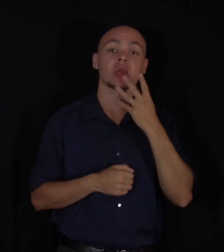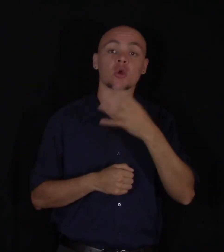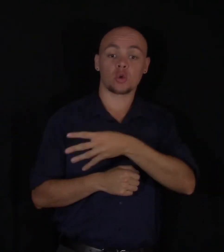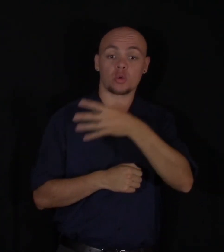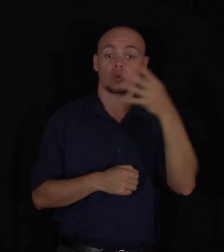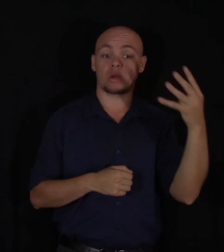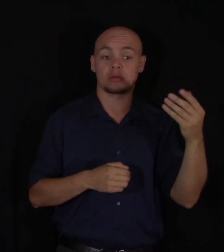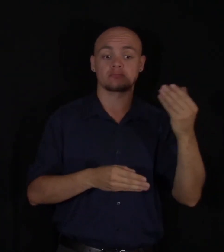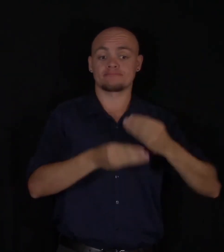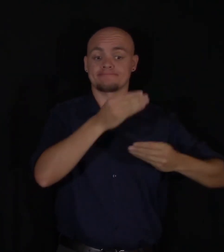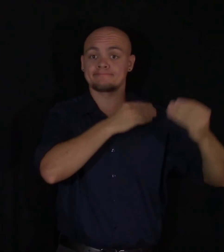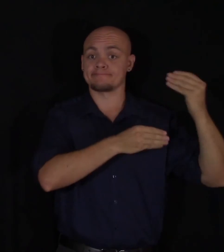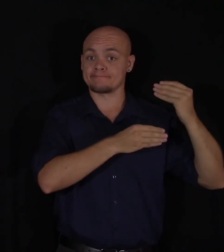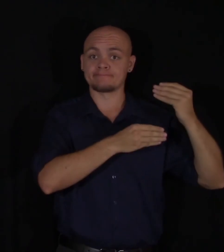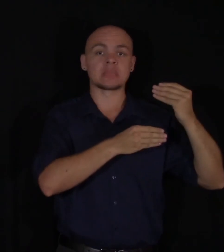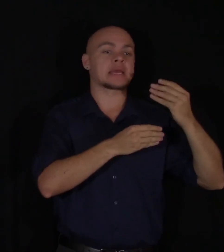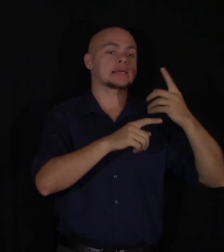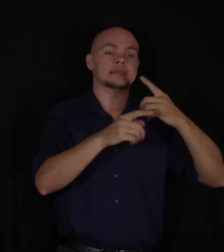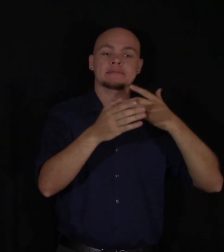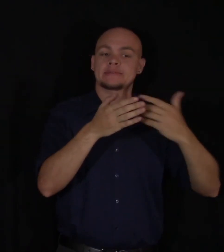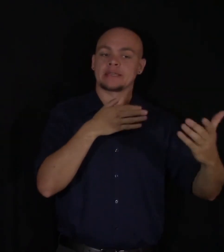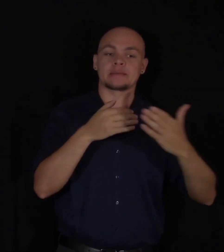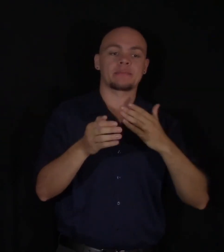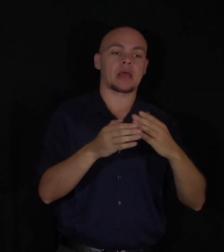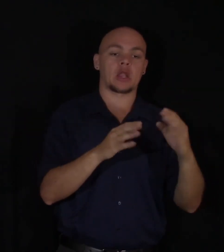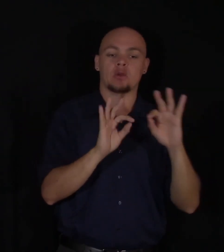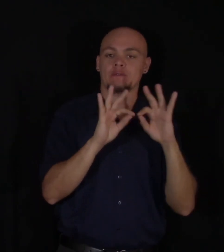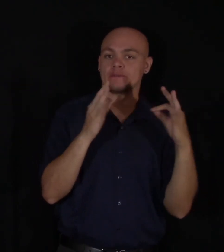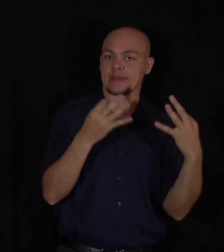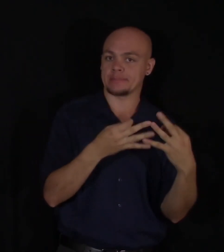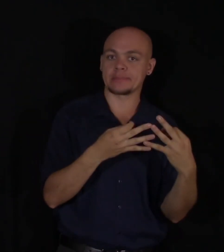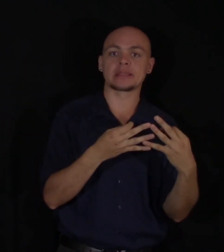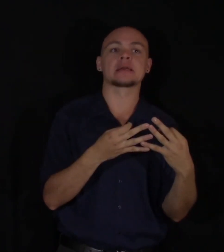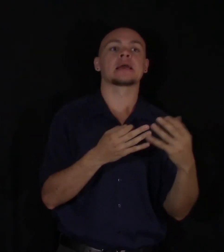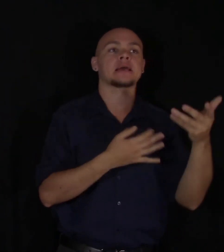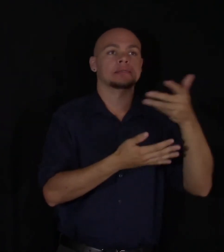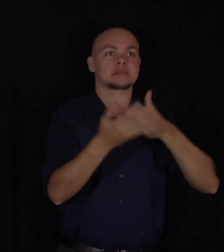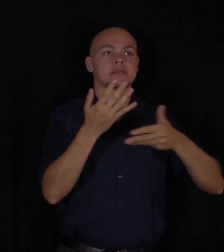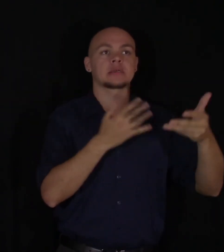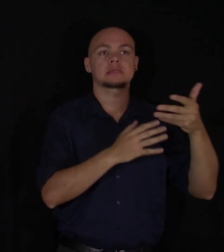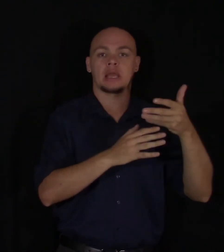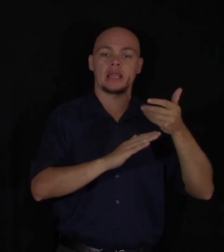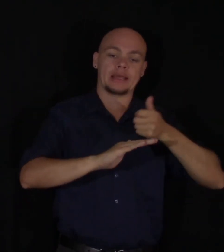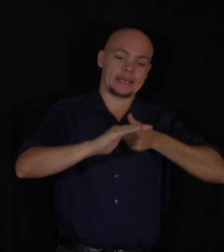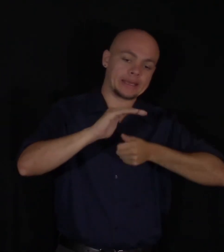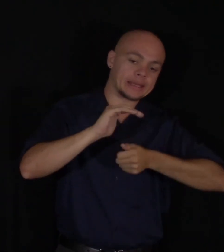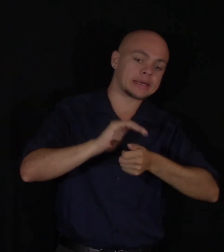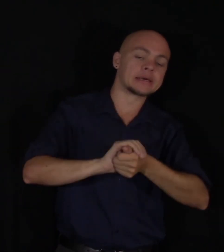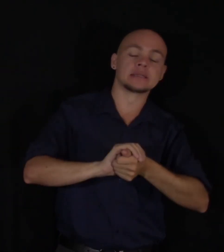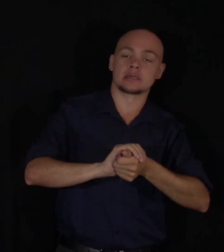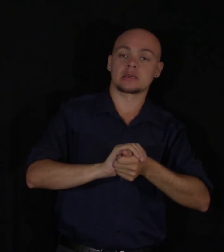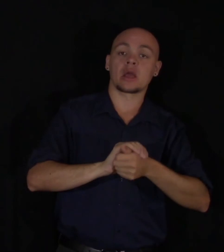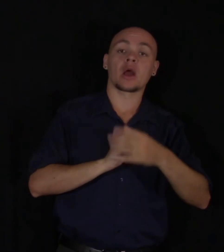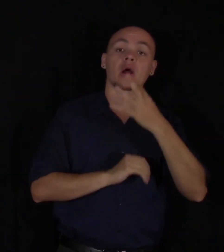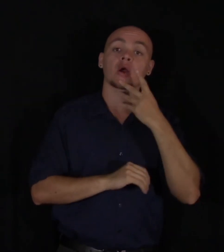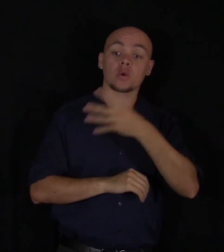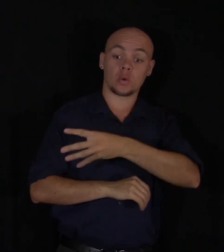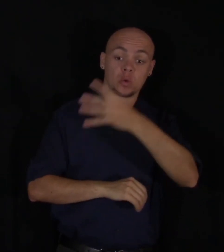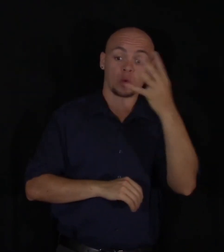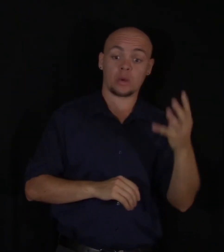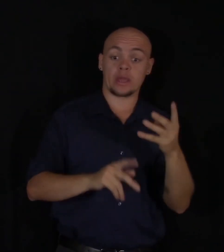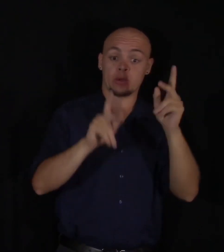lineage of ancestors regardless of biological family, embedded by society. As a queer person, you are part of a community that